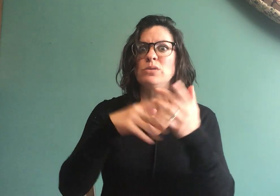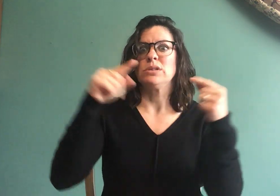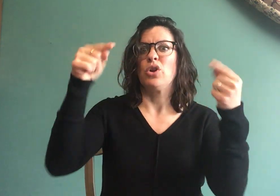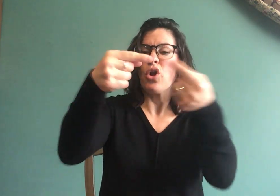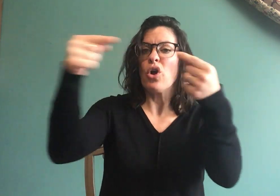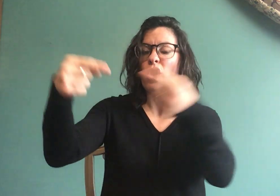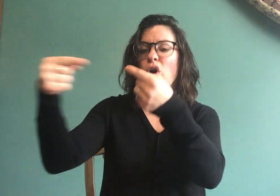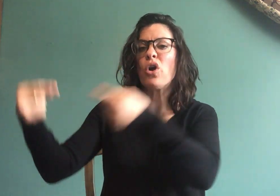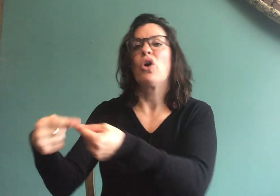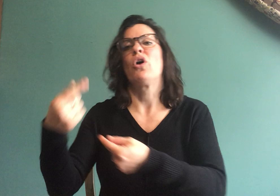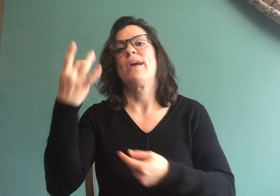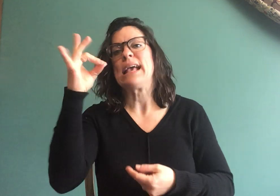messed up.